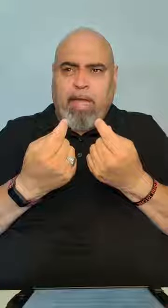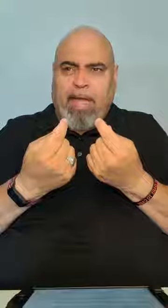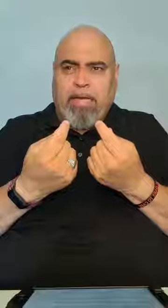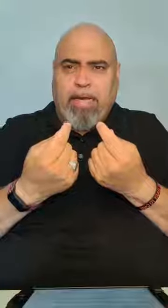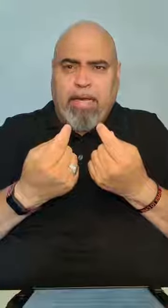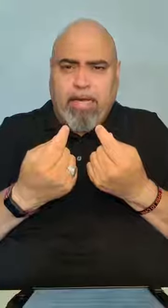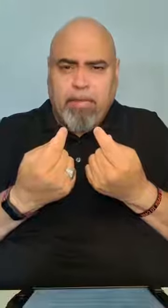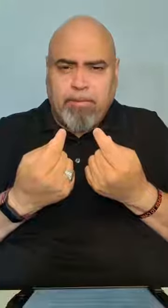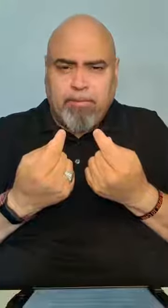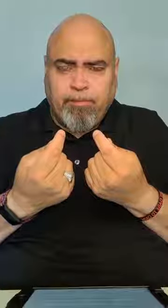alienating.